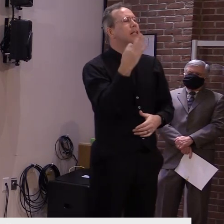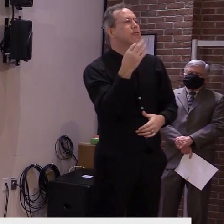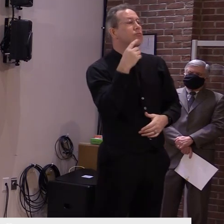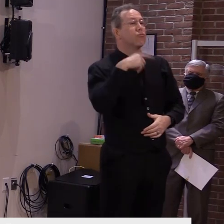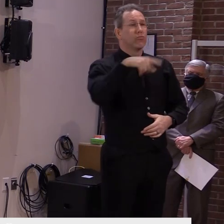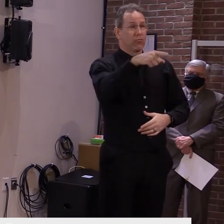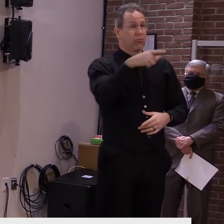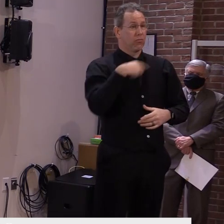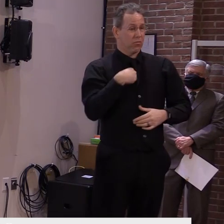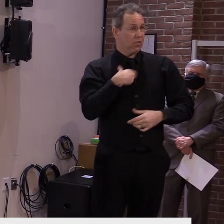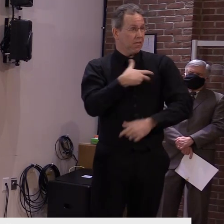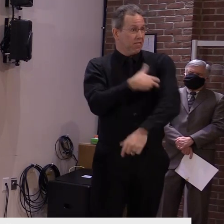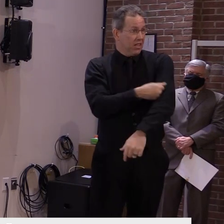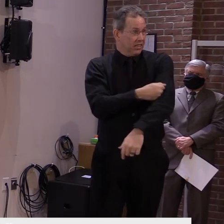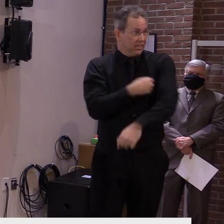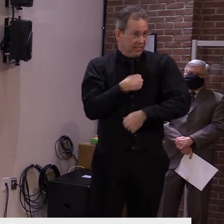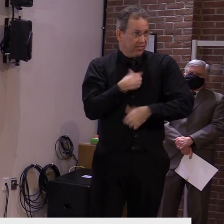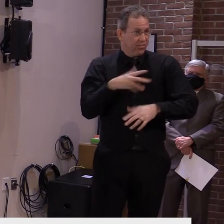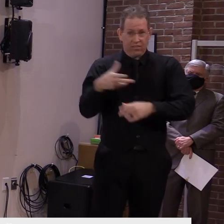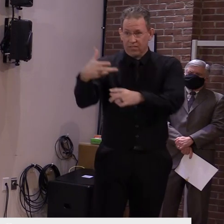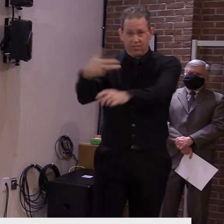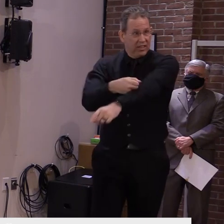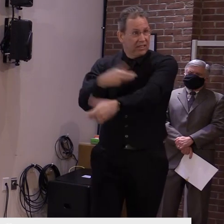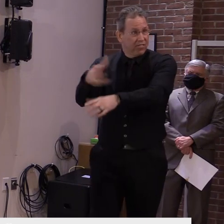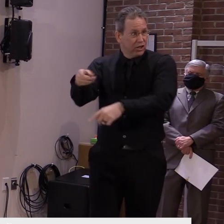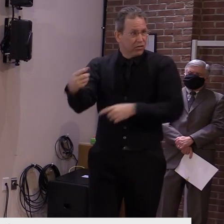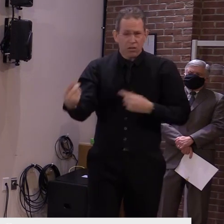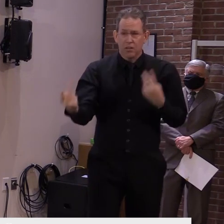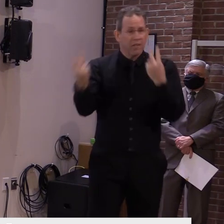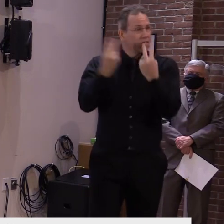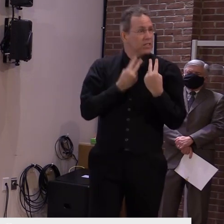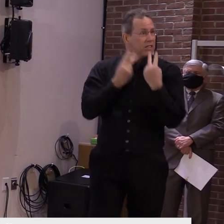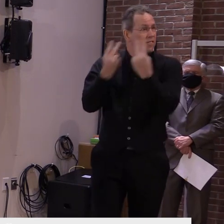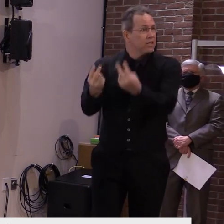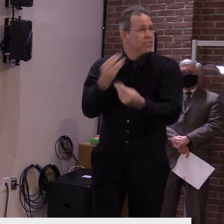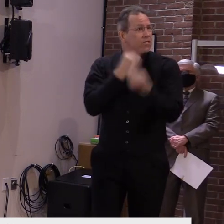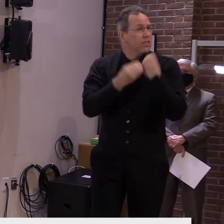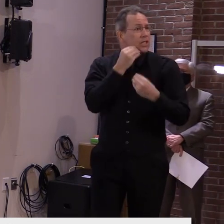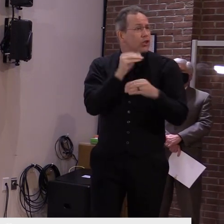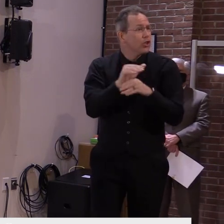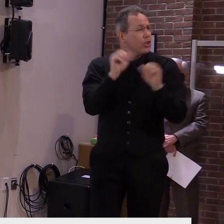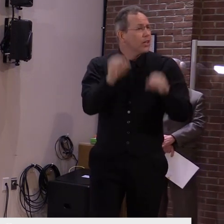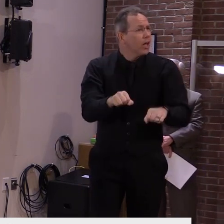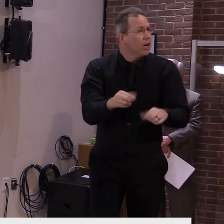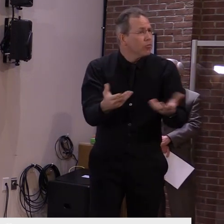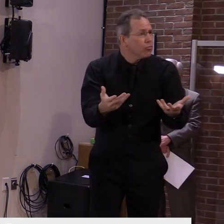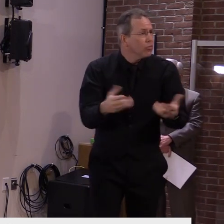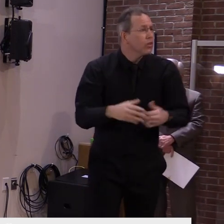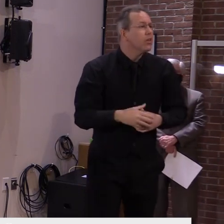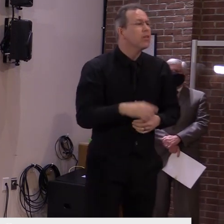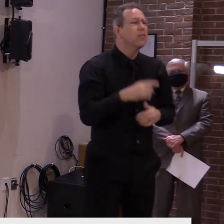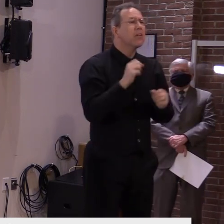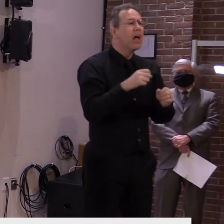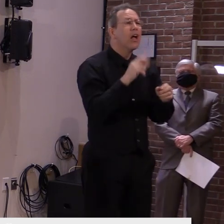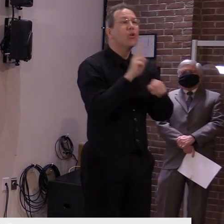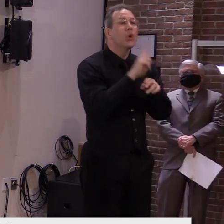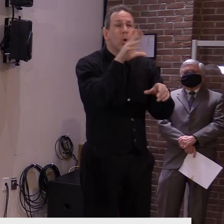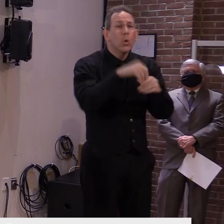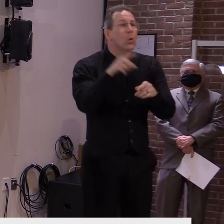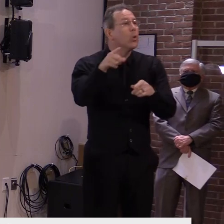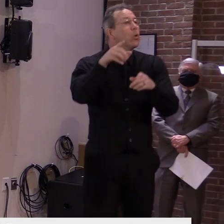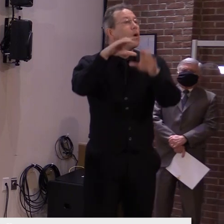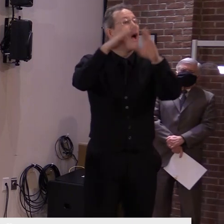dinner, they're now able to do so. This can also include one other household that is